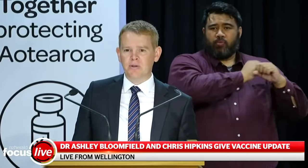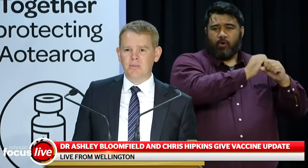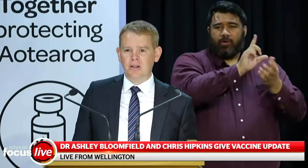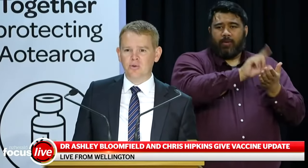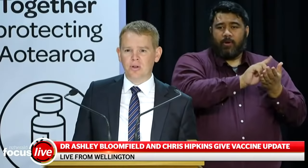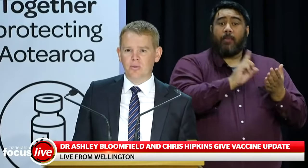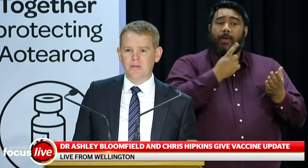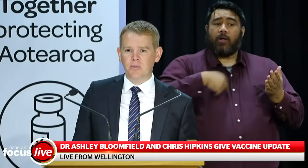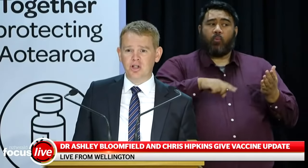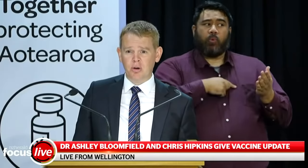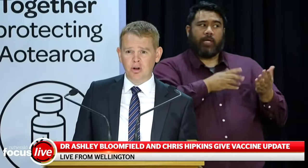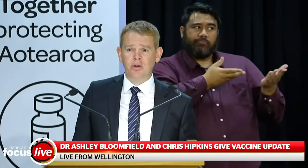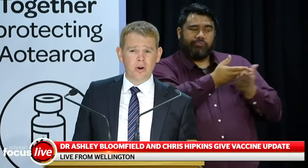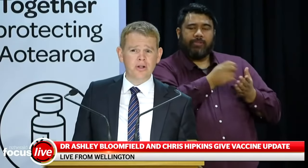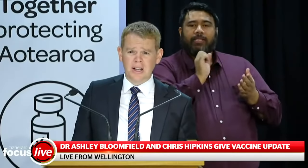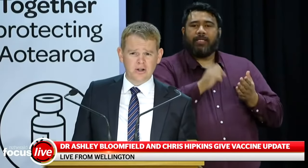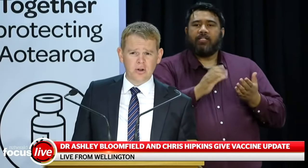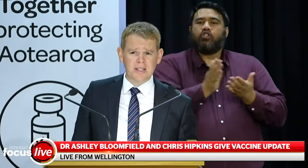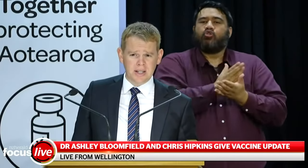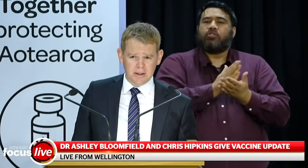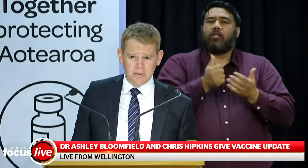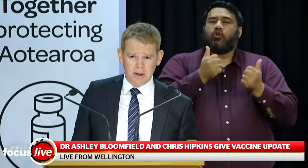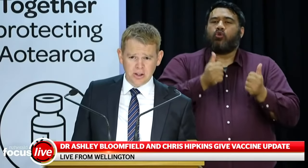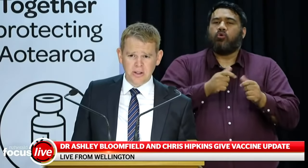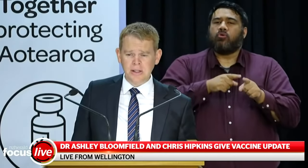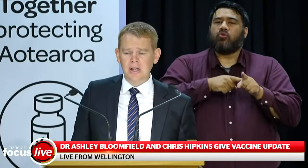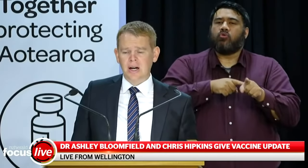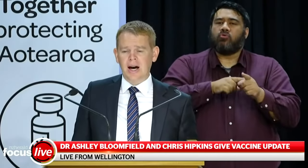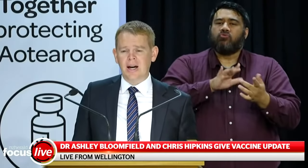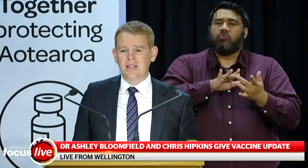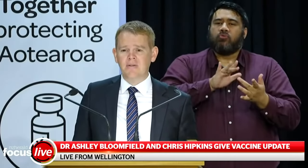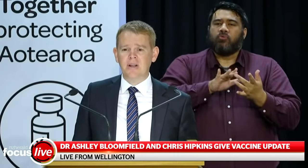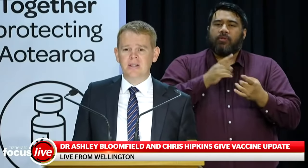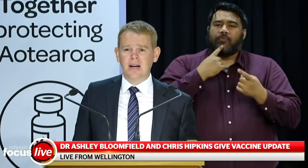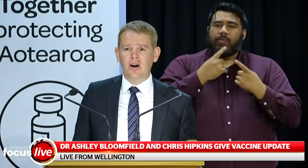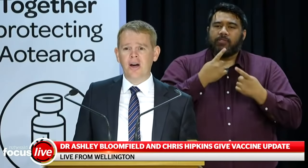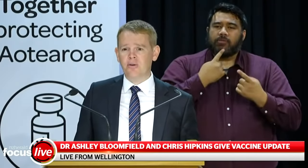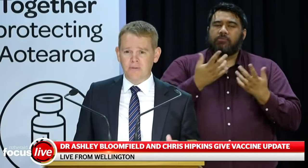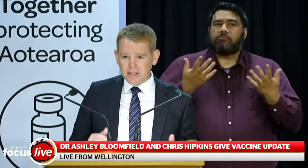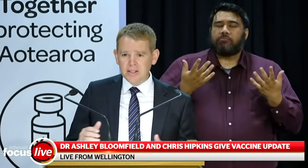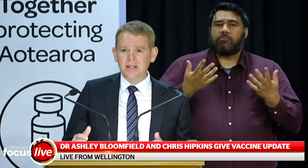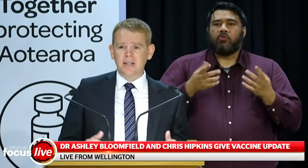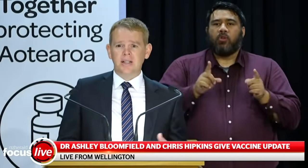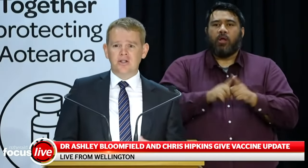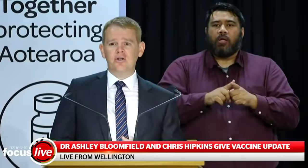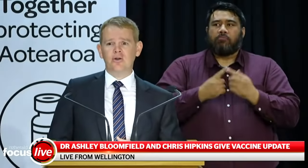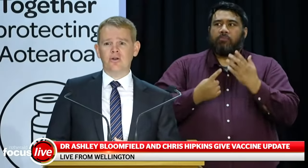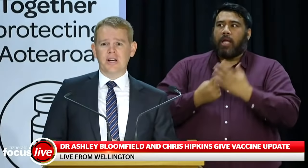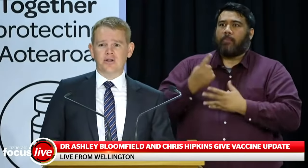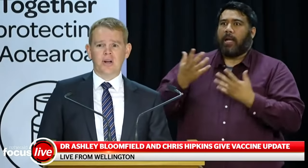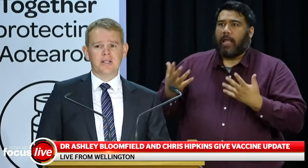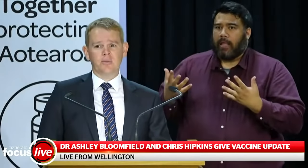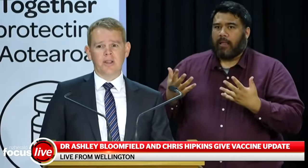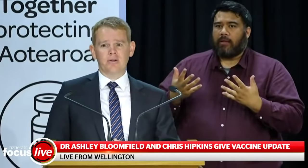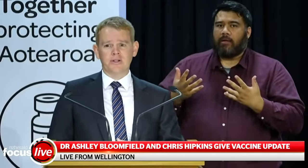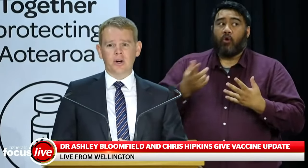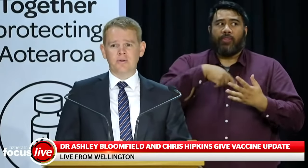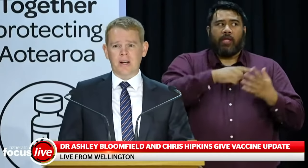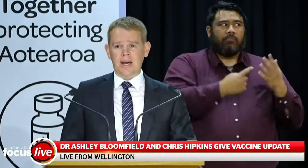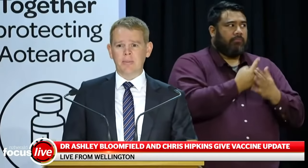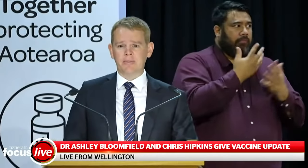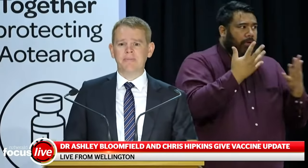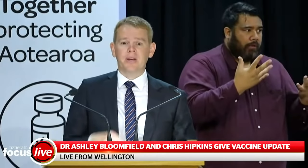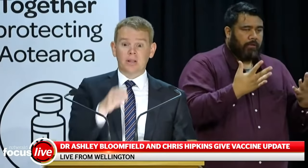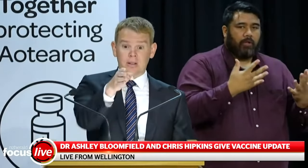closely with them to make sure that we're sharing good contact tracing information in the event that either of us need to do contact tracing where there